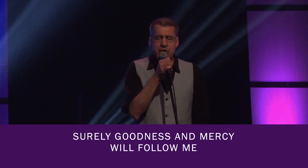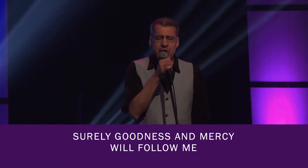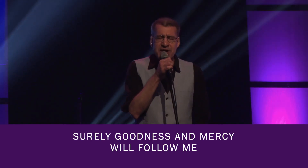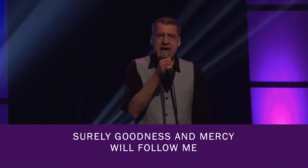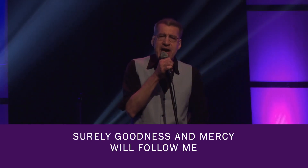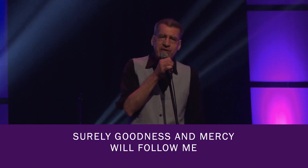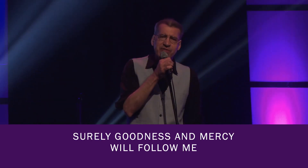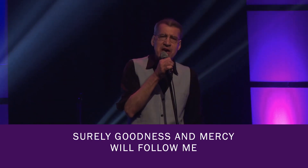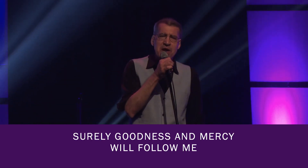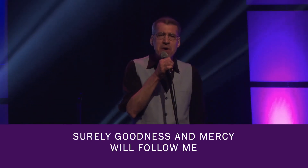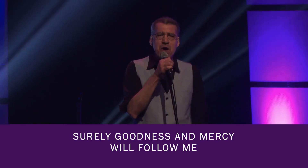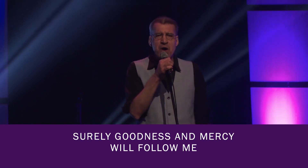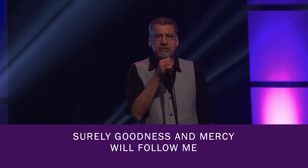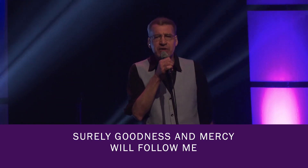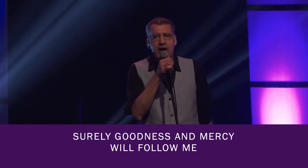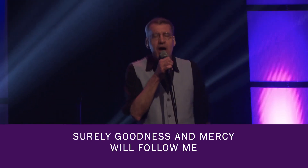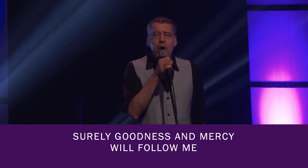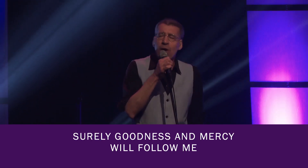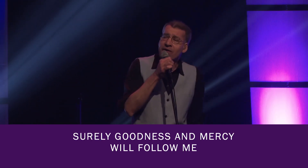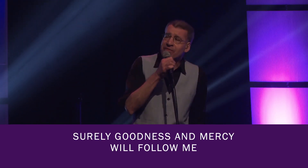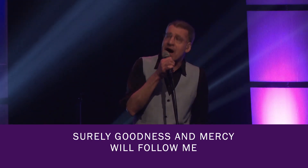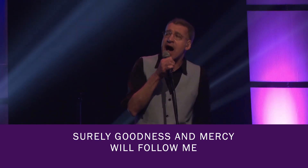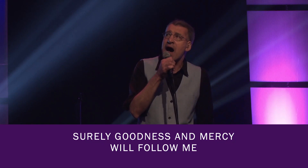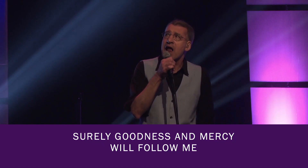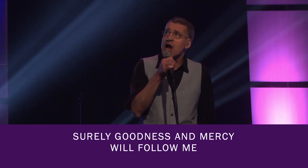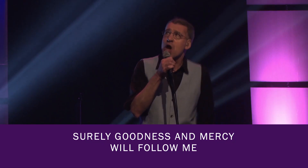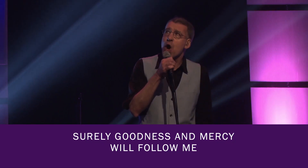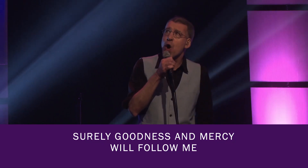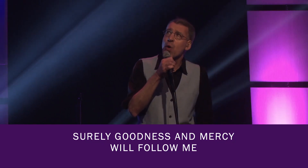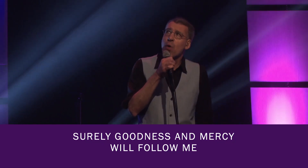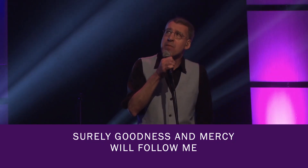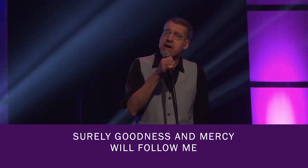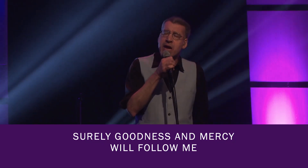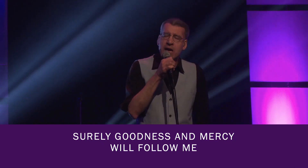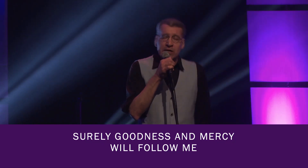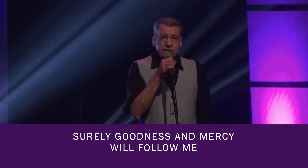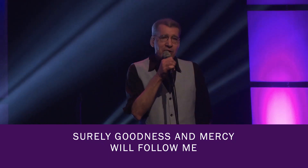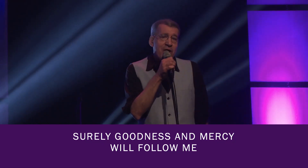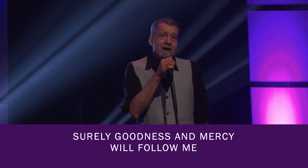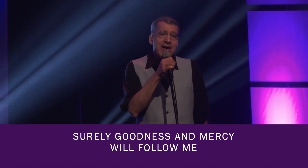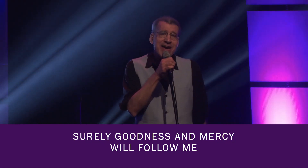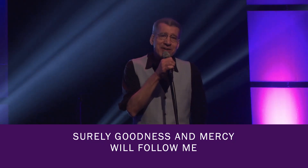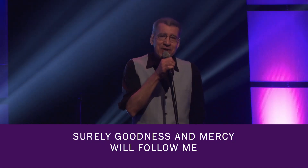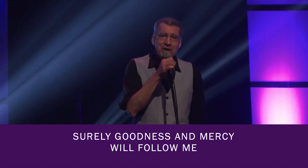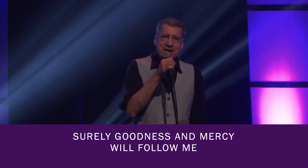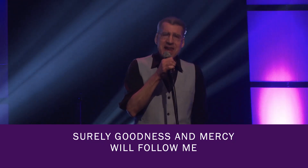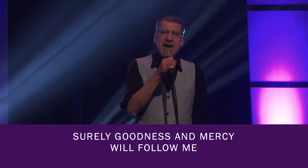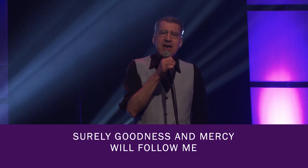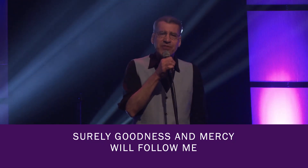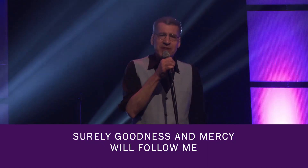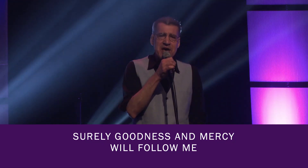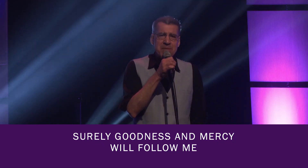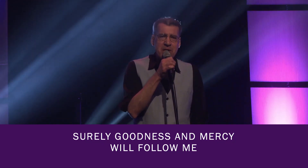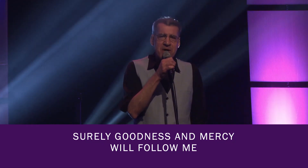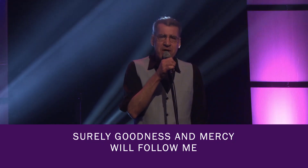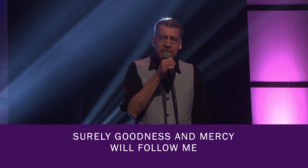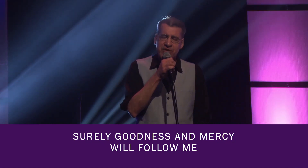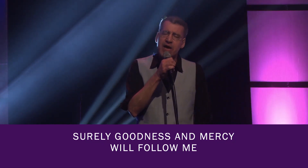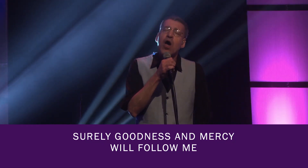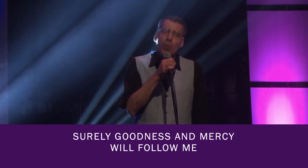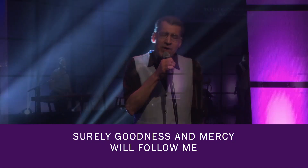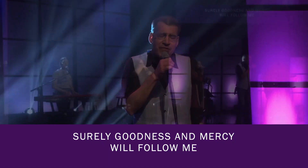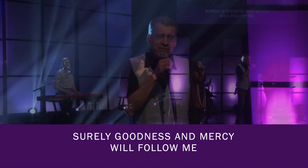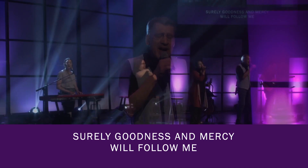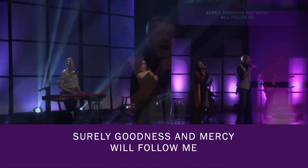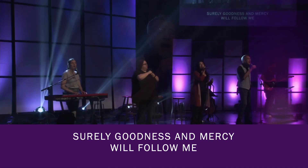Surely goodness and mercy will follow me. Surely goodness and